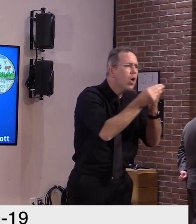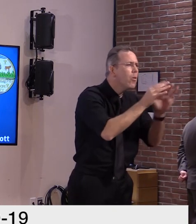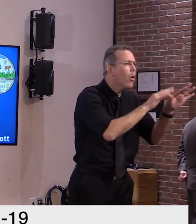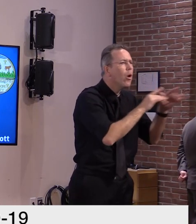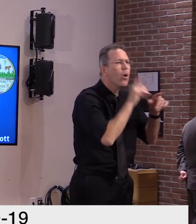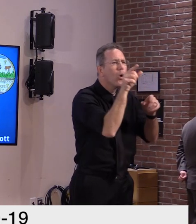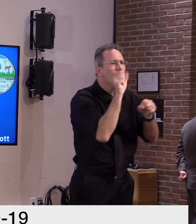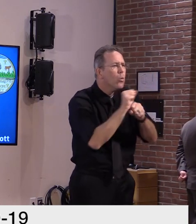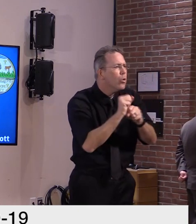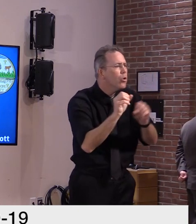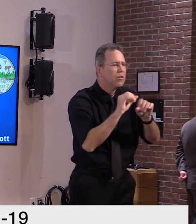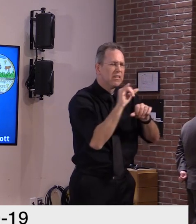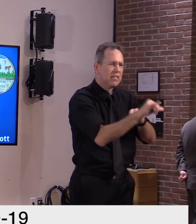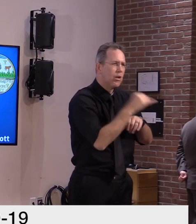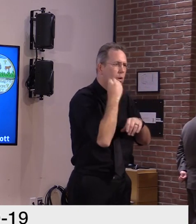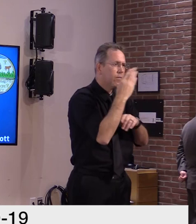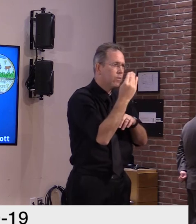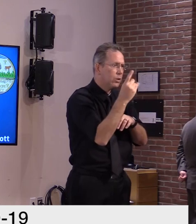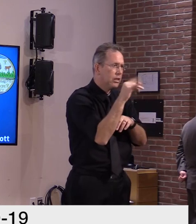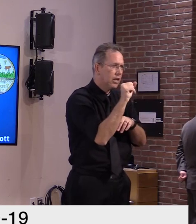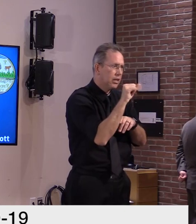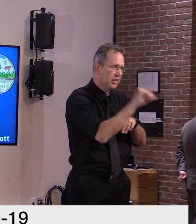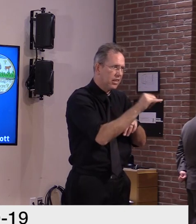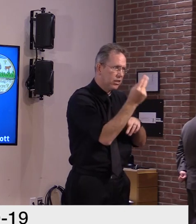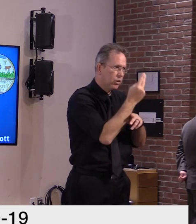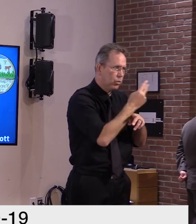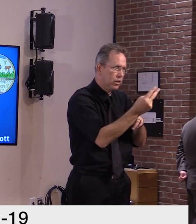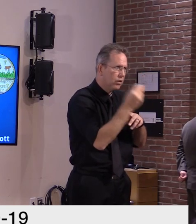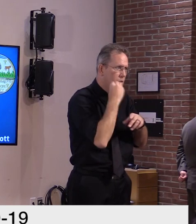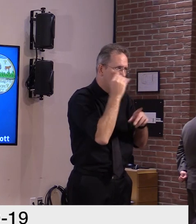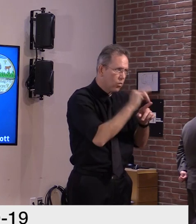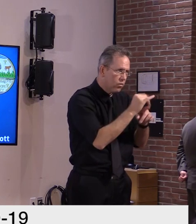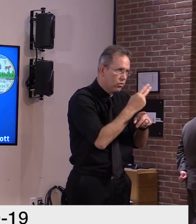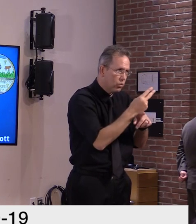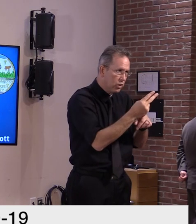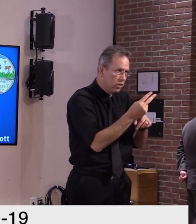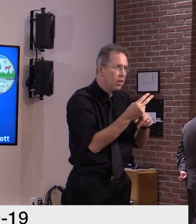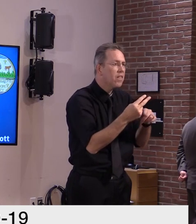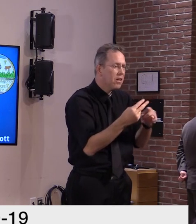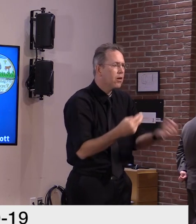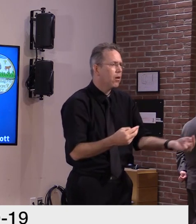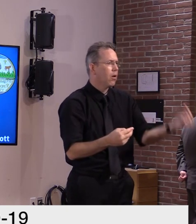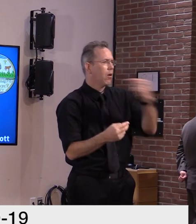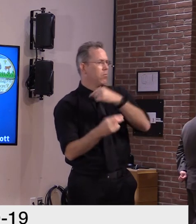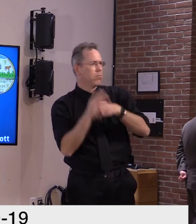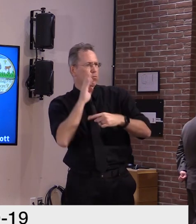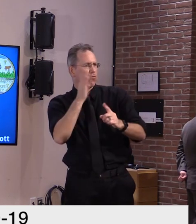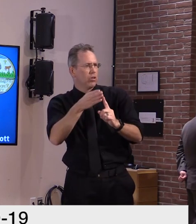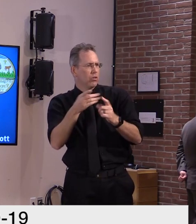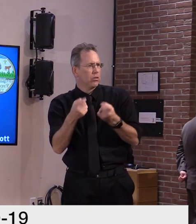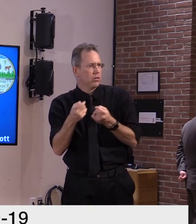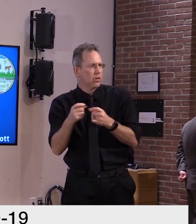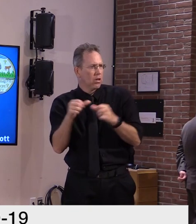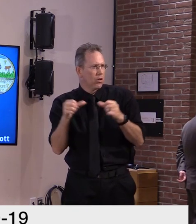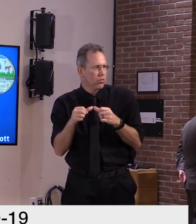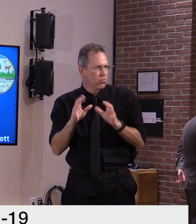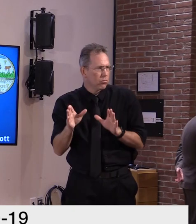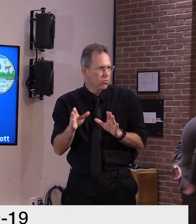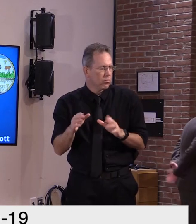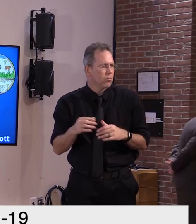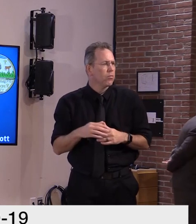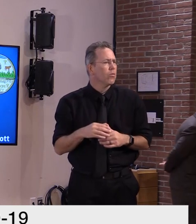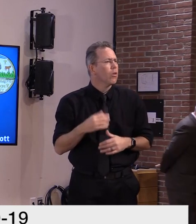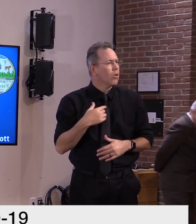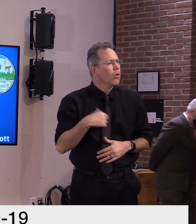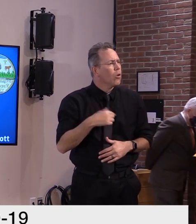worth finding a way to come here. But we fully recognize that the travel policy is going to